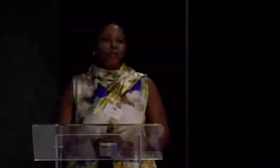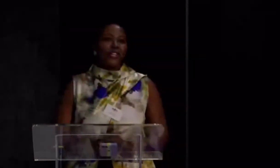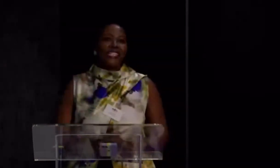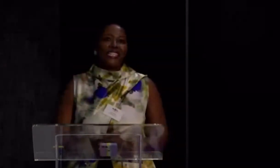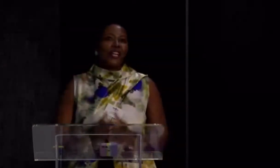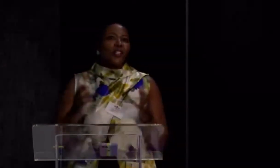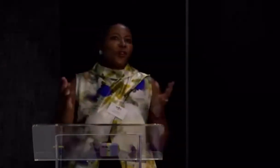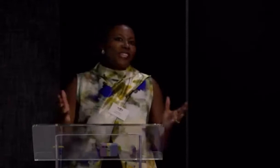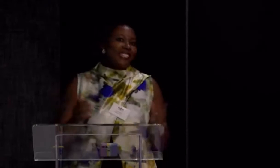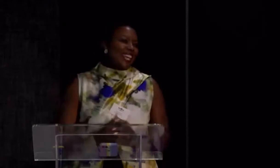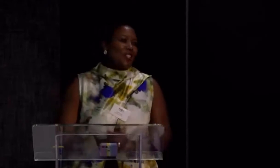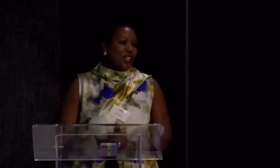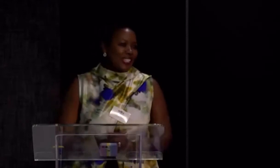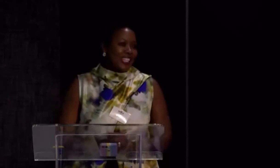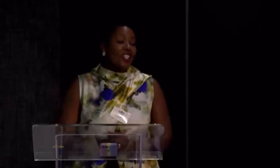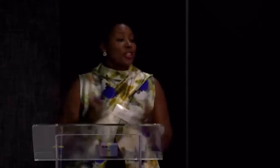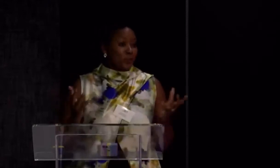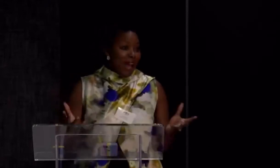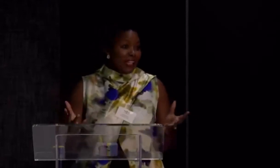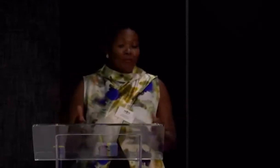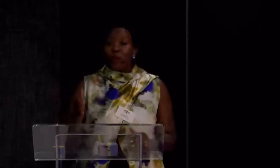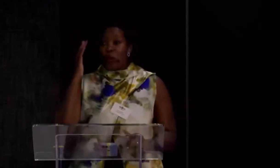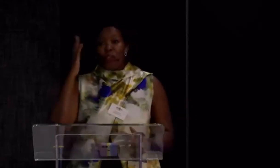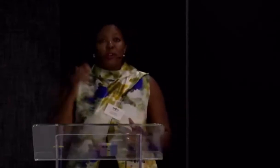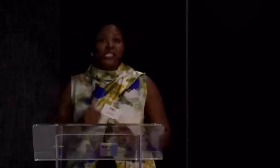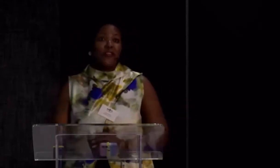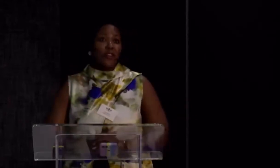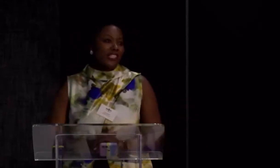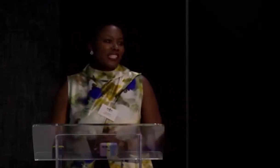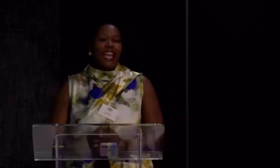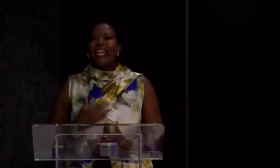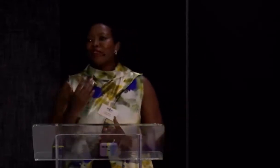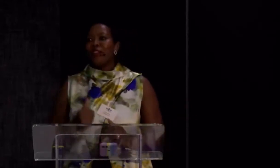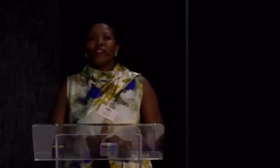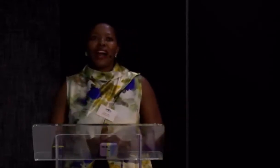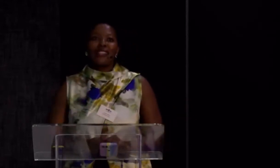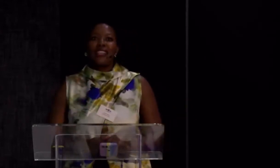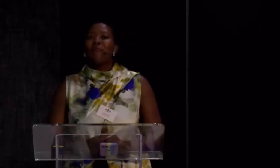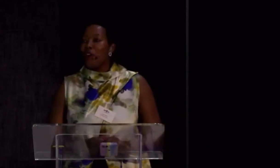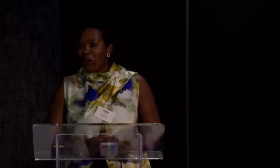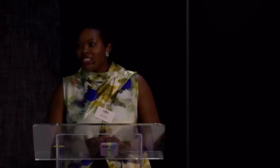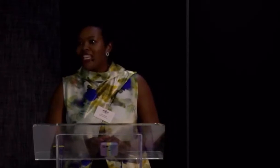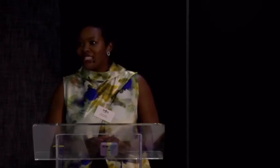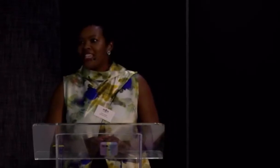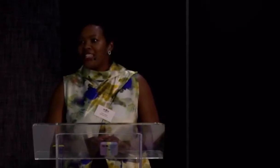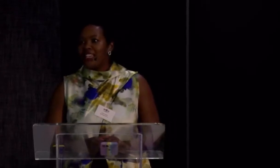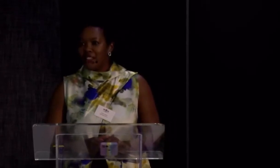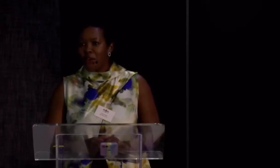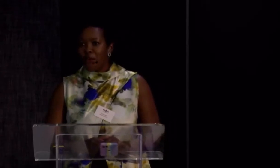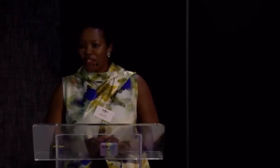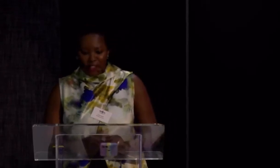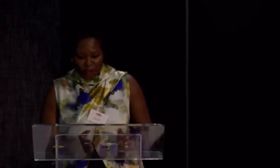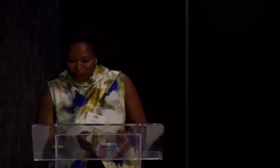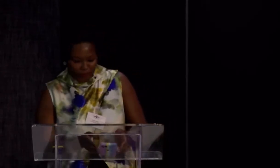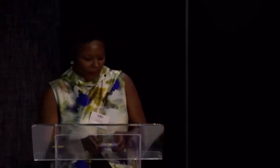the opportunities. So please enjoy the session with a smile, with positive thoughts, and a grateful heart, because there is certainly the